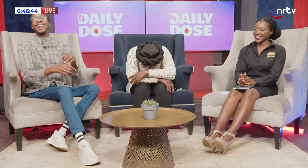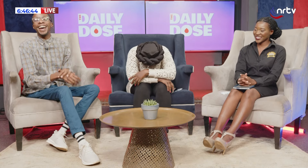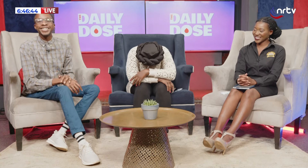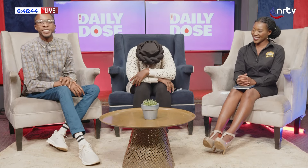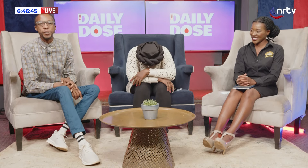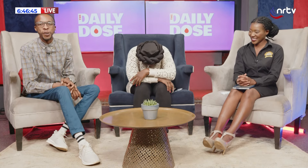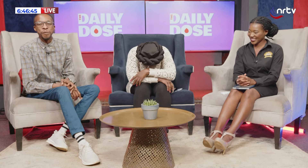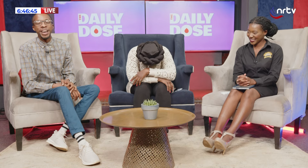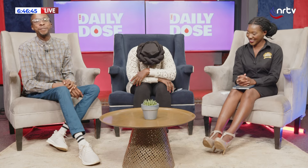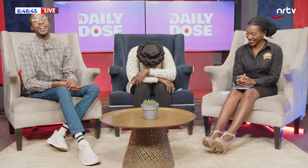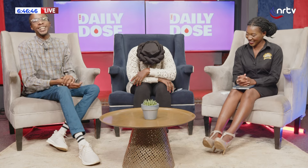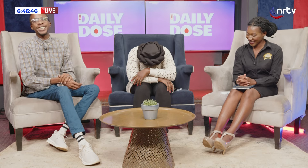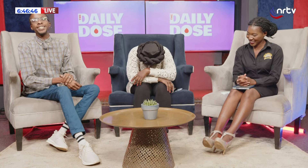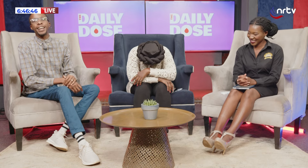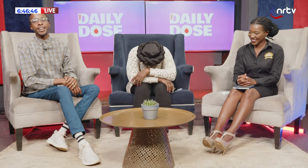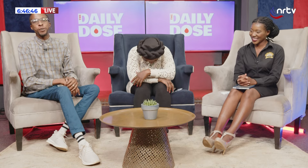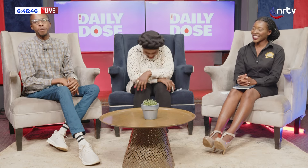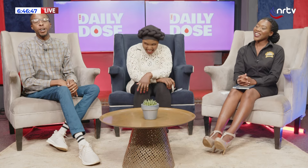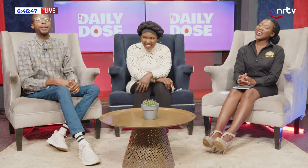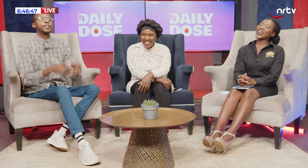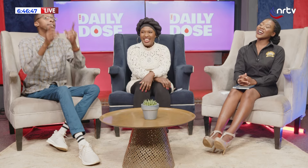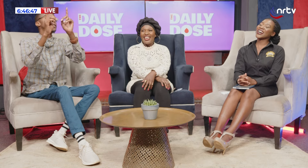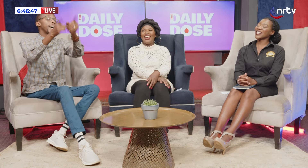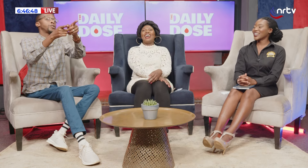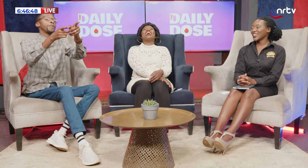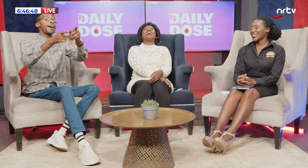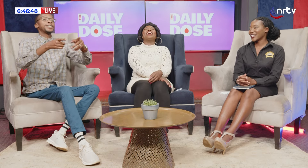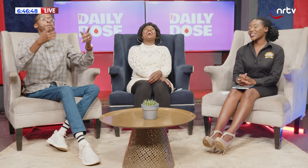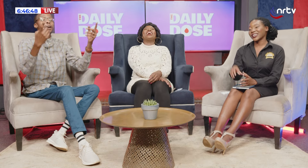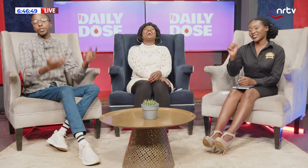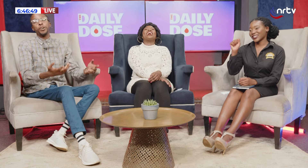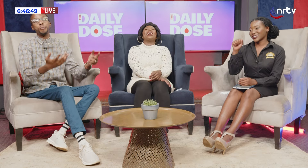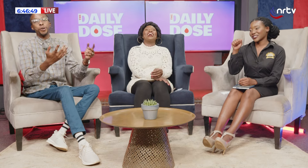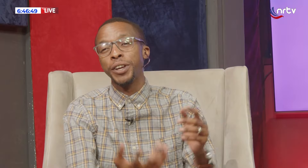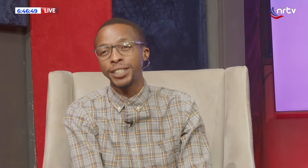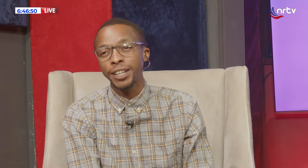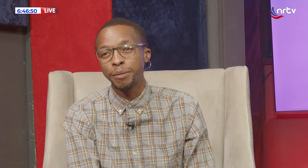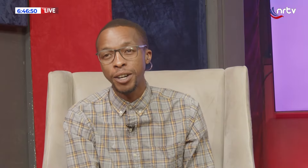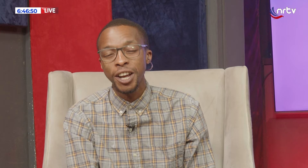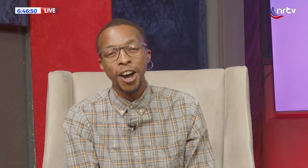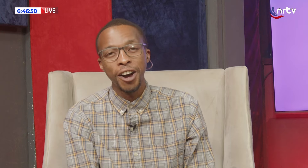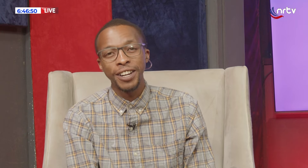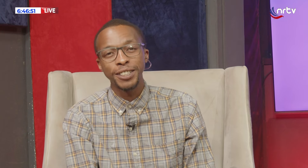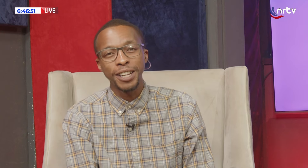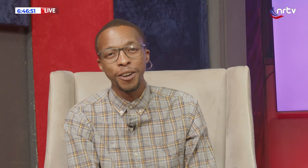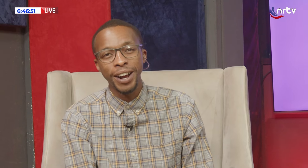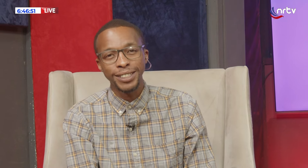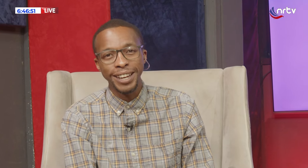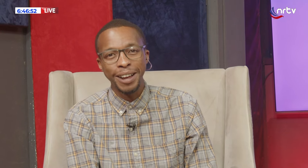Lies in the studio, man. But like Lisa is lying to you about. But these are actual facts. If you want to learn more, you can check them out on Sunrise Sign Language